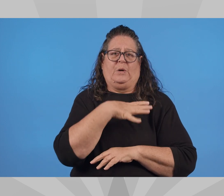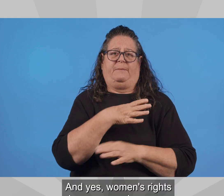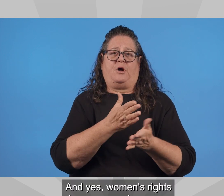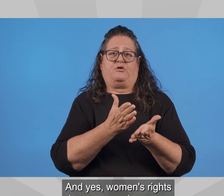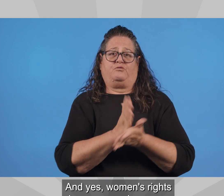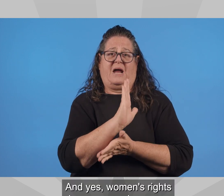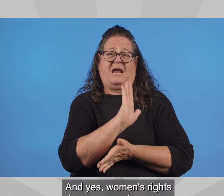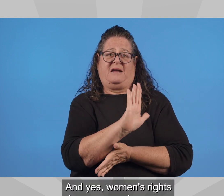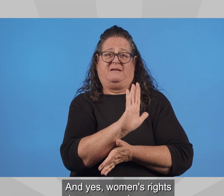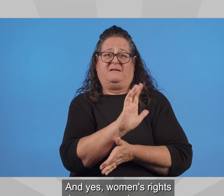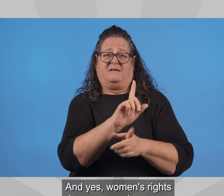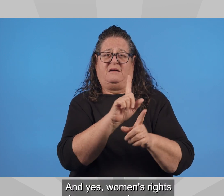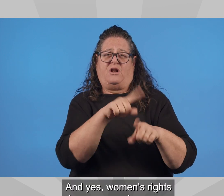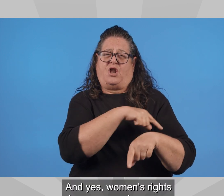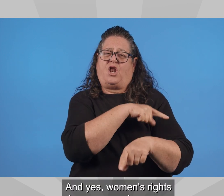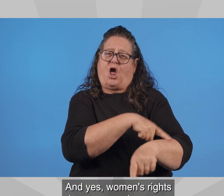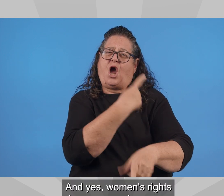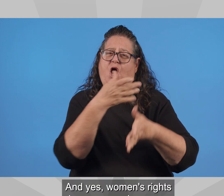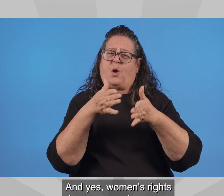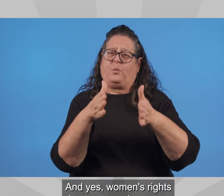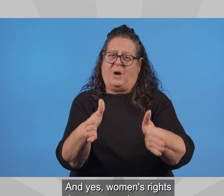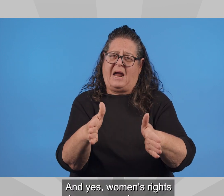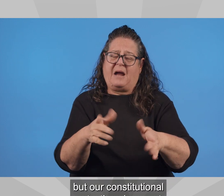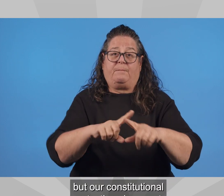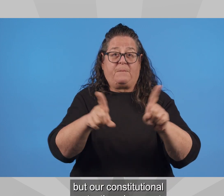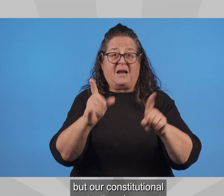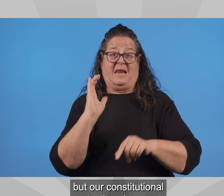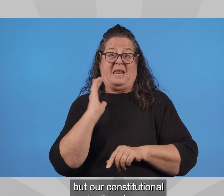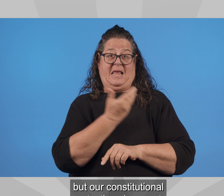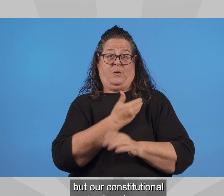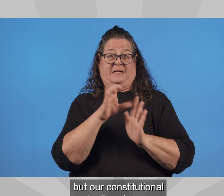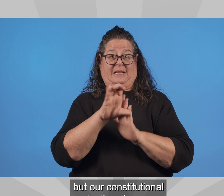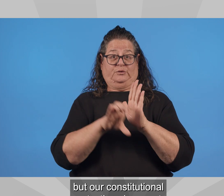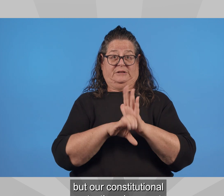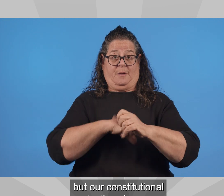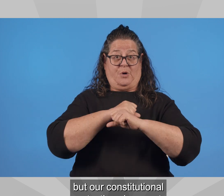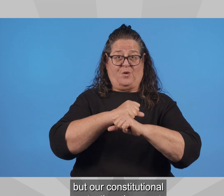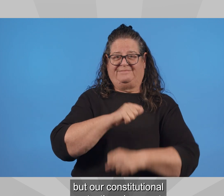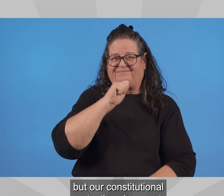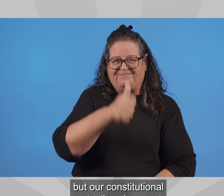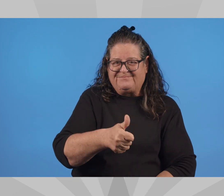And yes, women's rights have come a long way, but our constitutional protections have not.